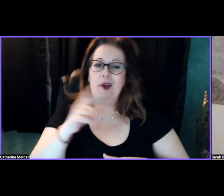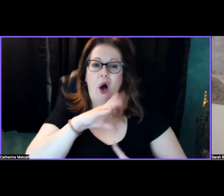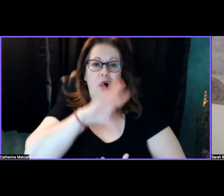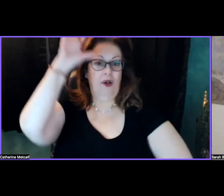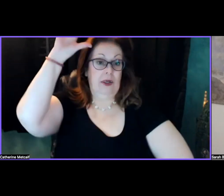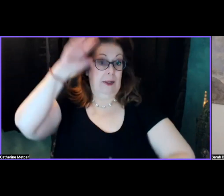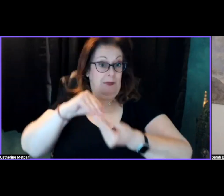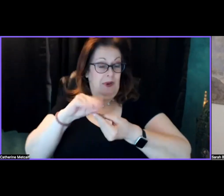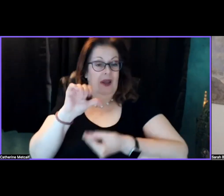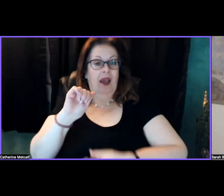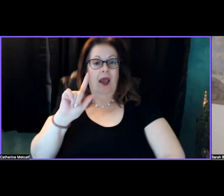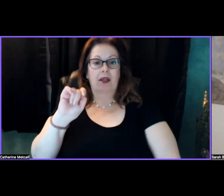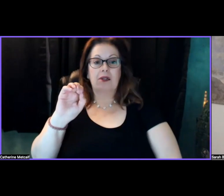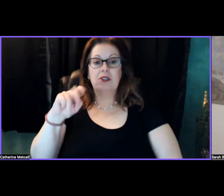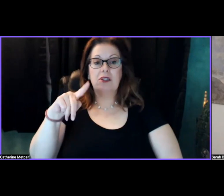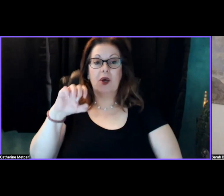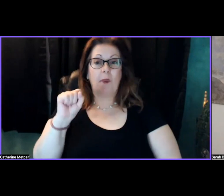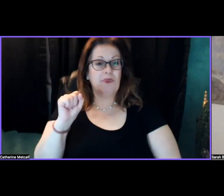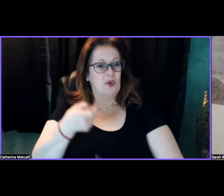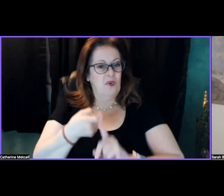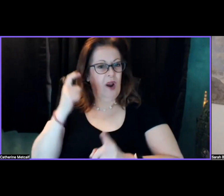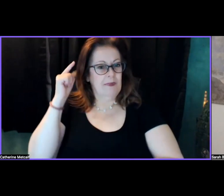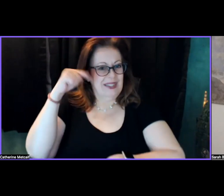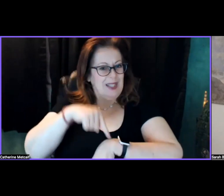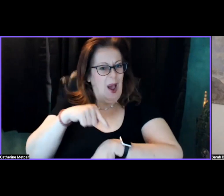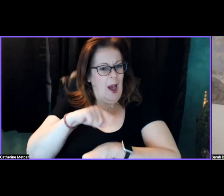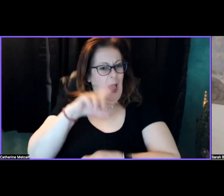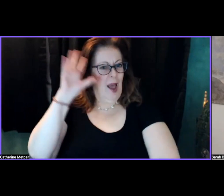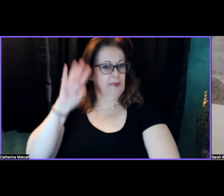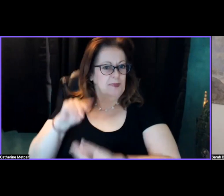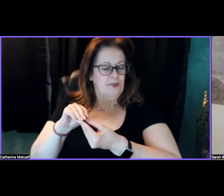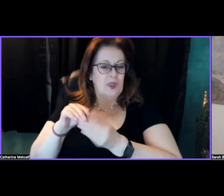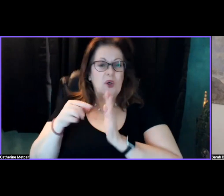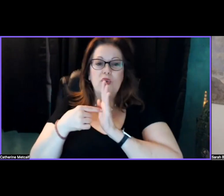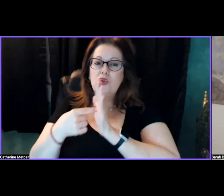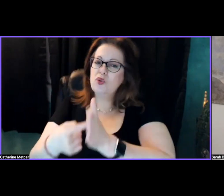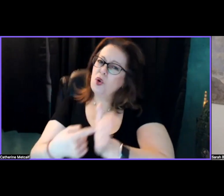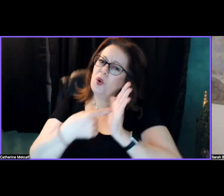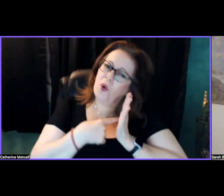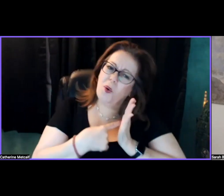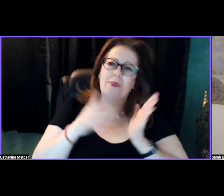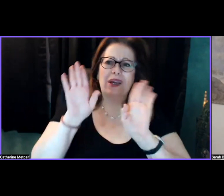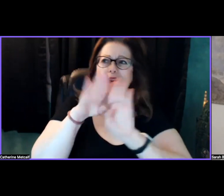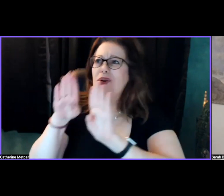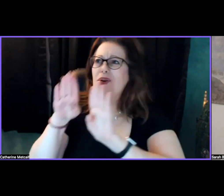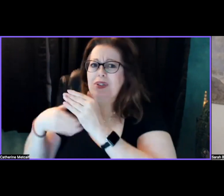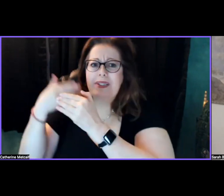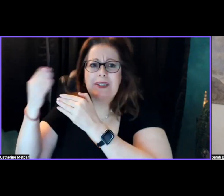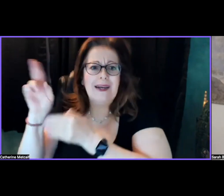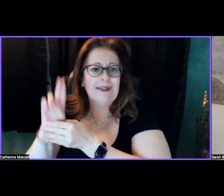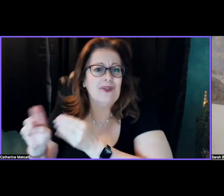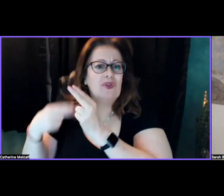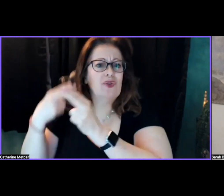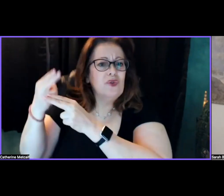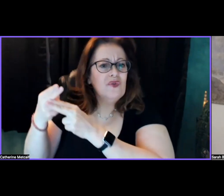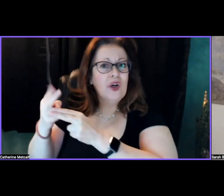atoms and all out of time. Could someone show me the door to the other universe where you didn't go into the attic, where